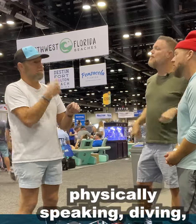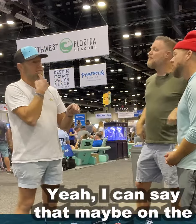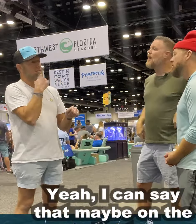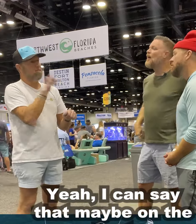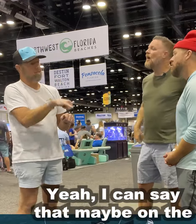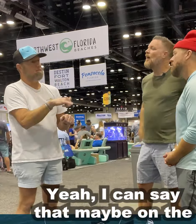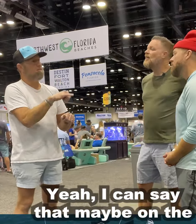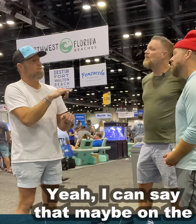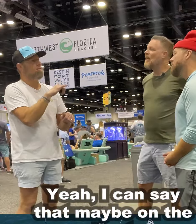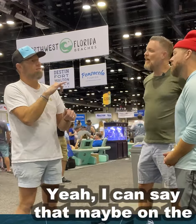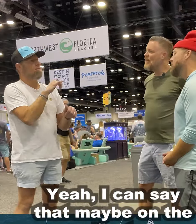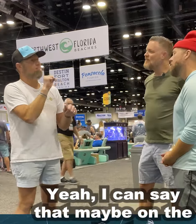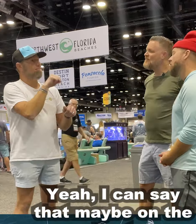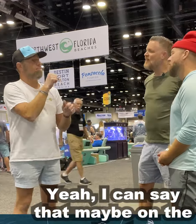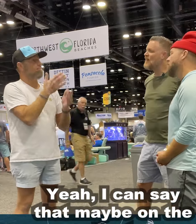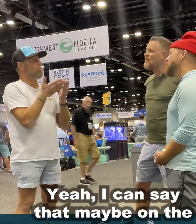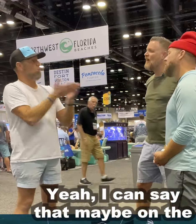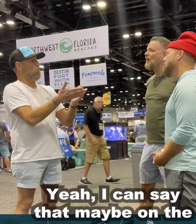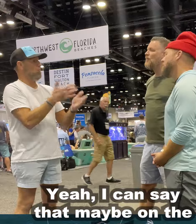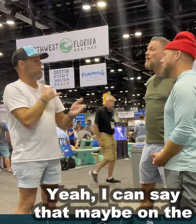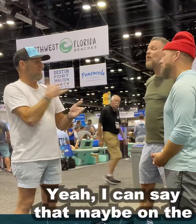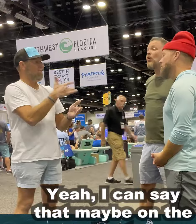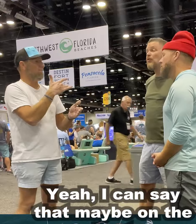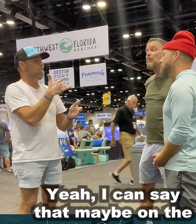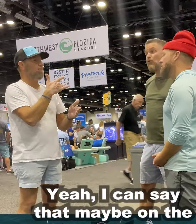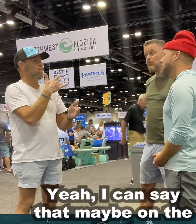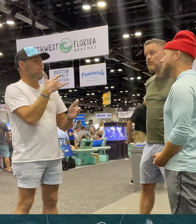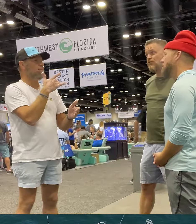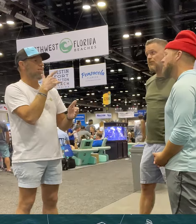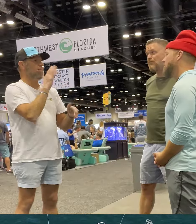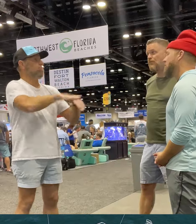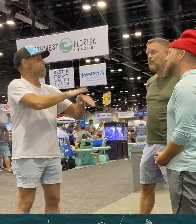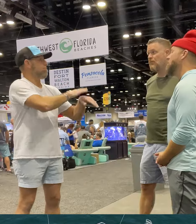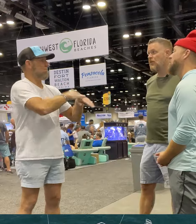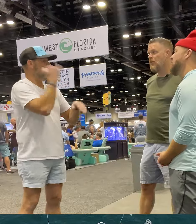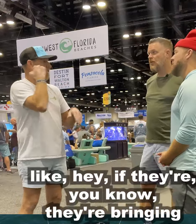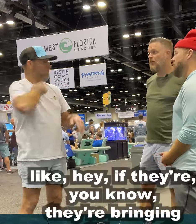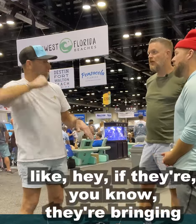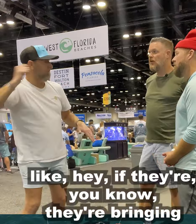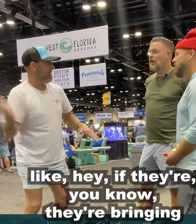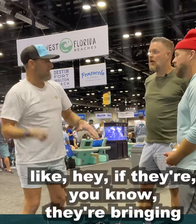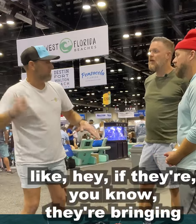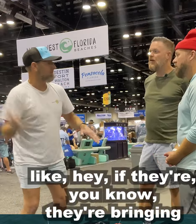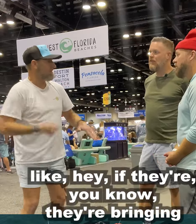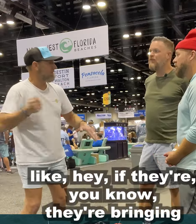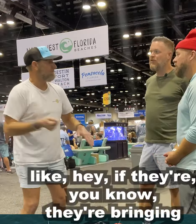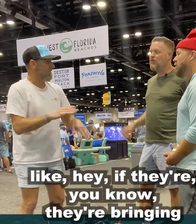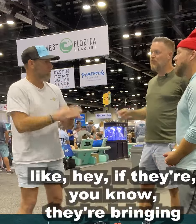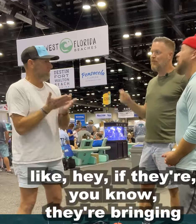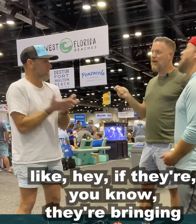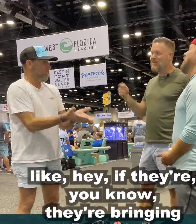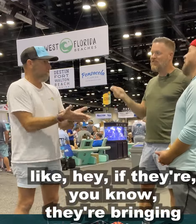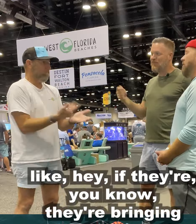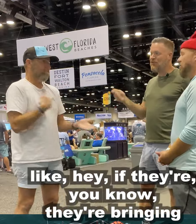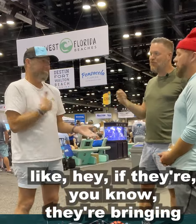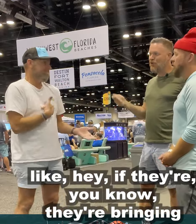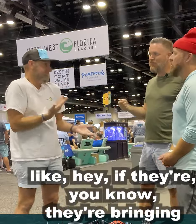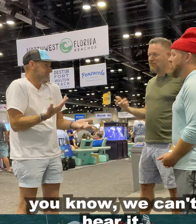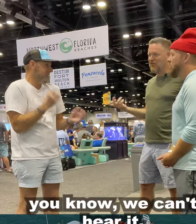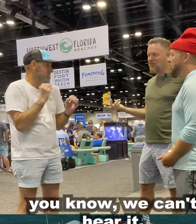Yeah, I can say that maybe on the boat. Like, hey, if they're banging something on the boat, you know,